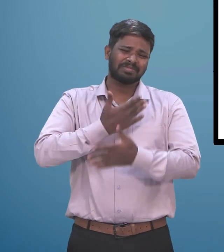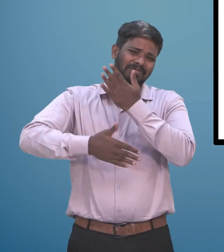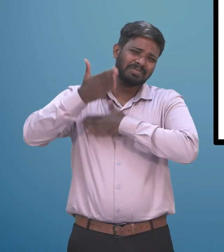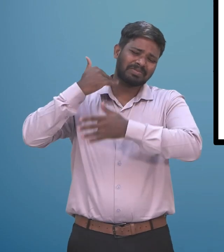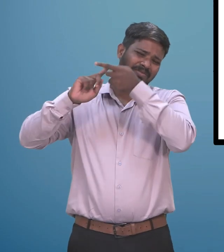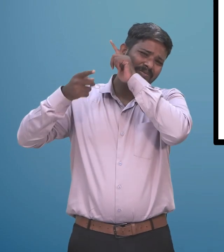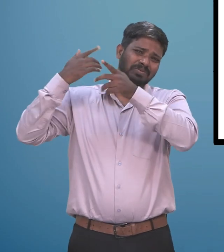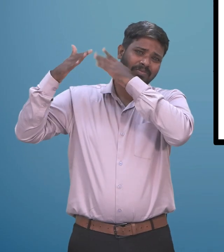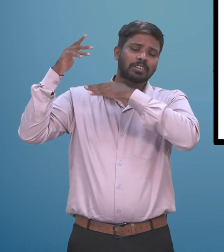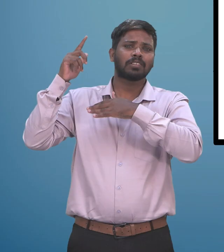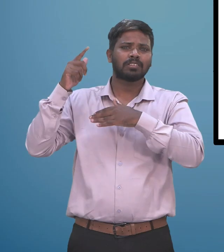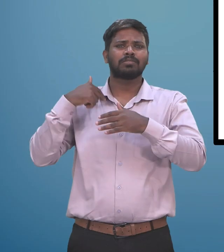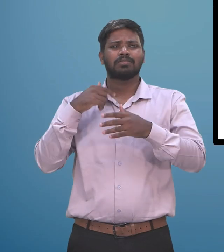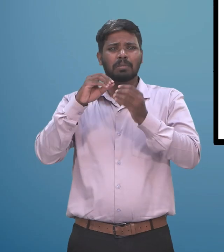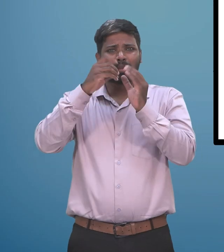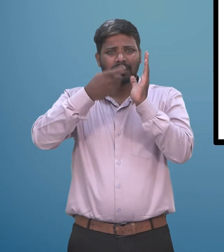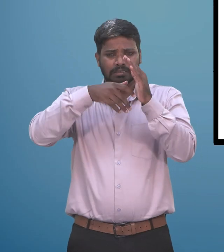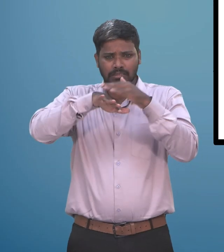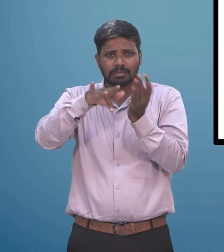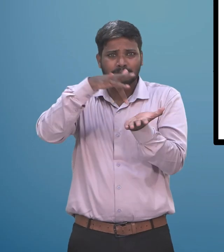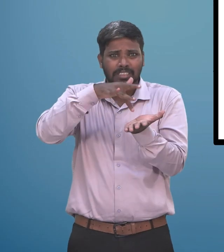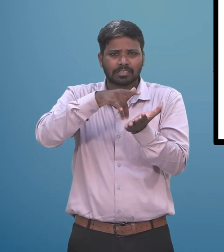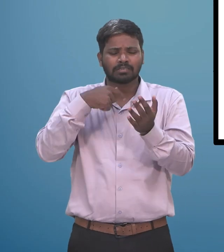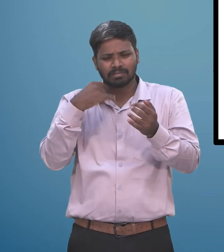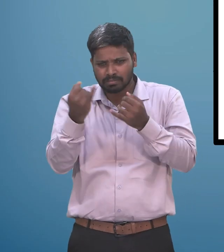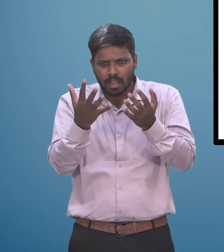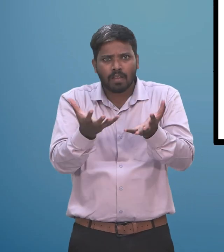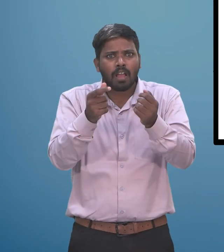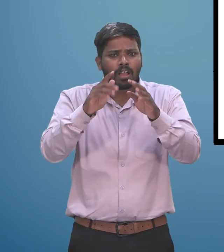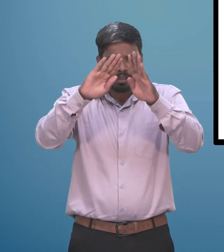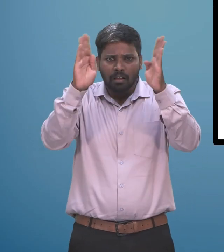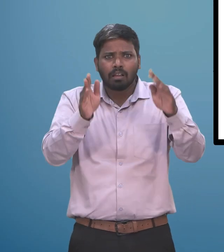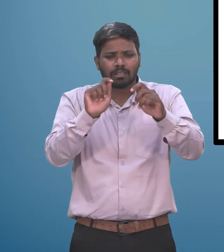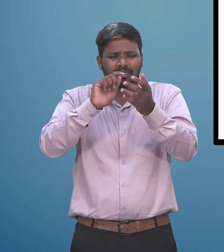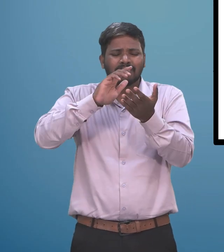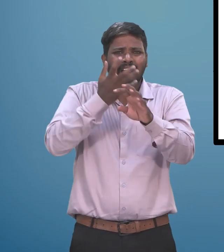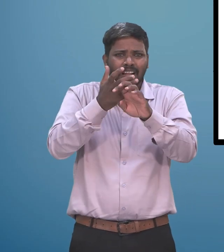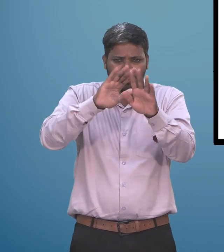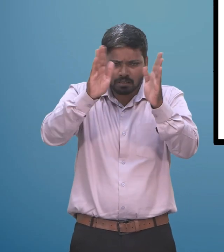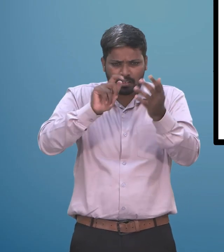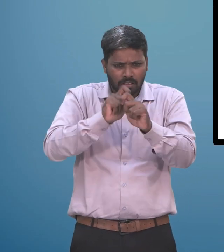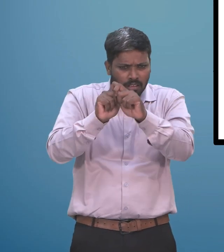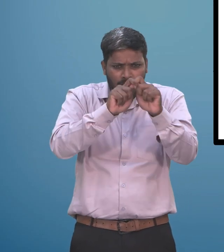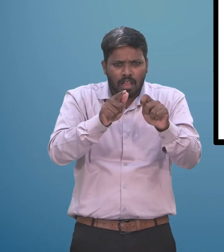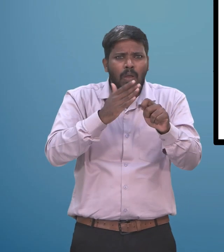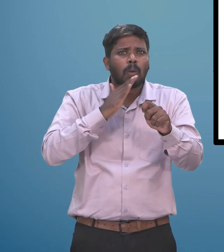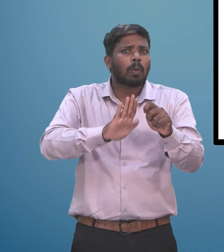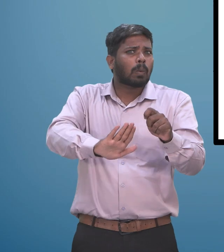has a long history. This stone relief, refer to the figure 8.2 on page 128 from